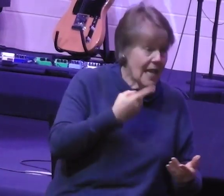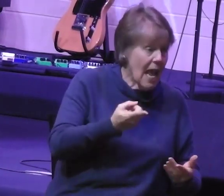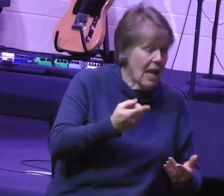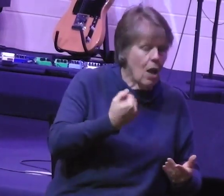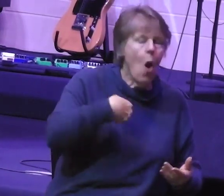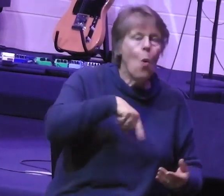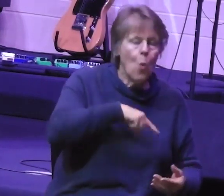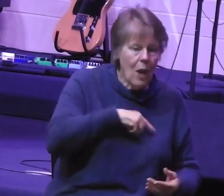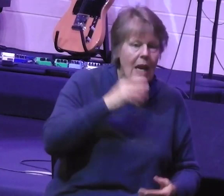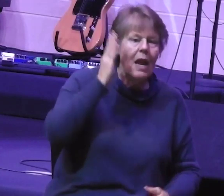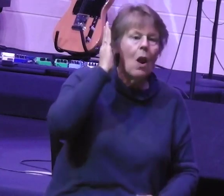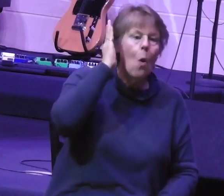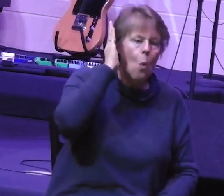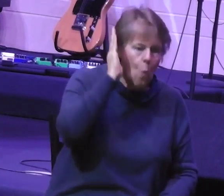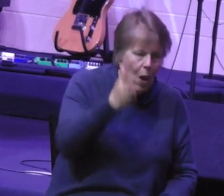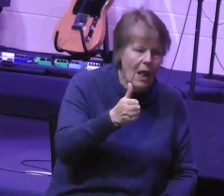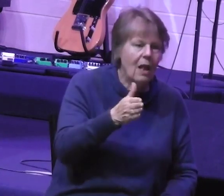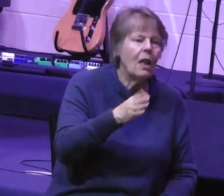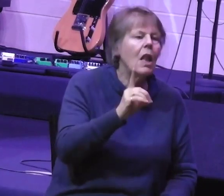will do.